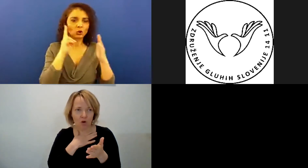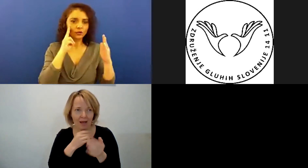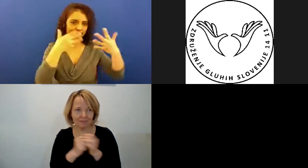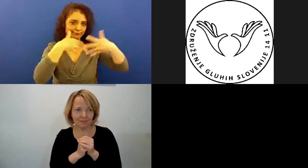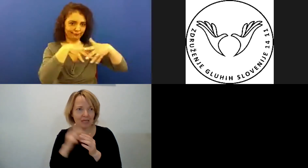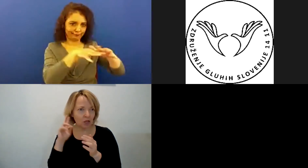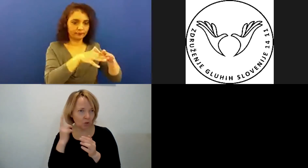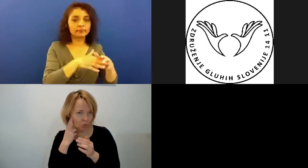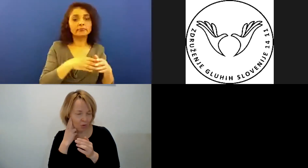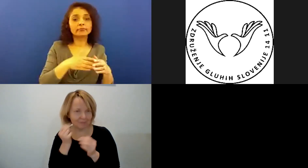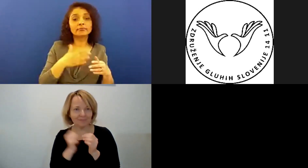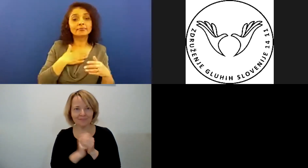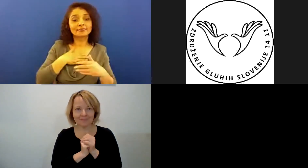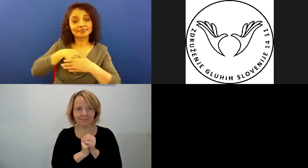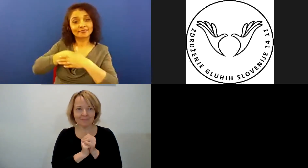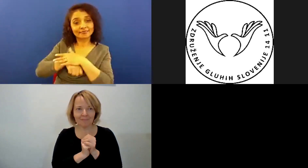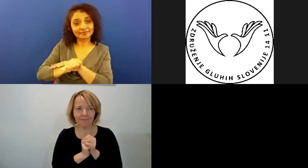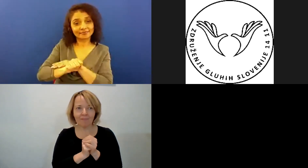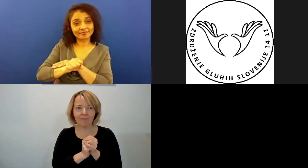P-R-I-Z-R-E-N. In the Prizren Deaf School.